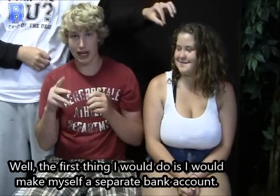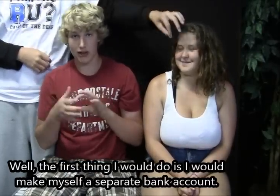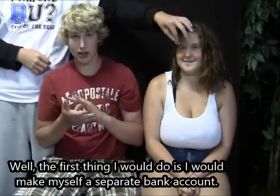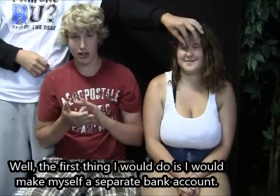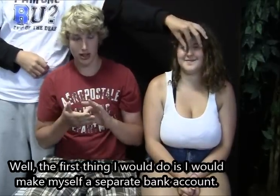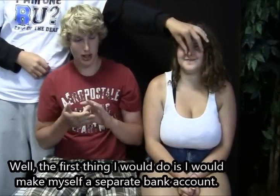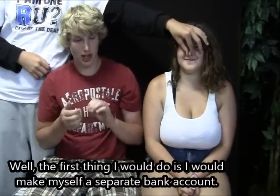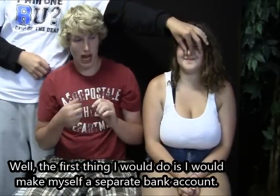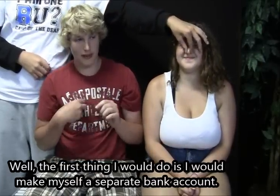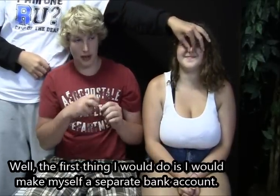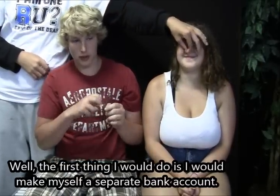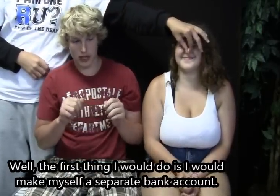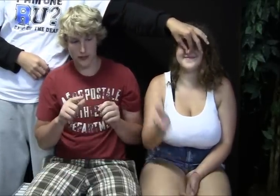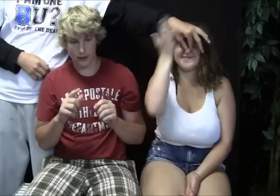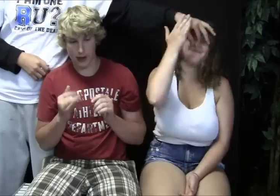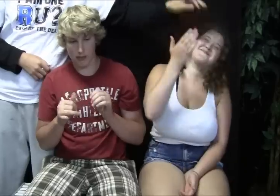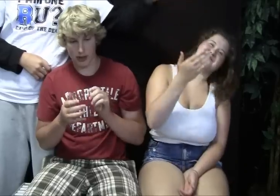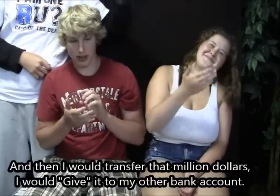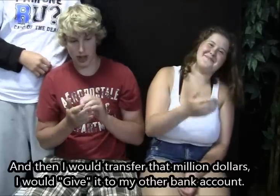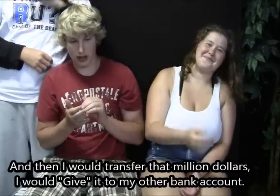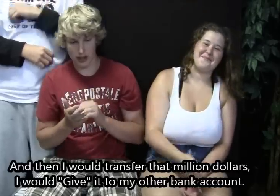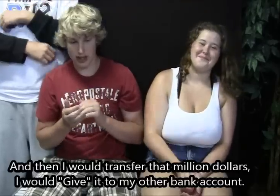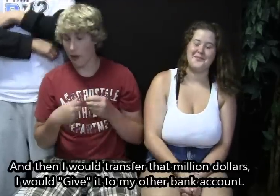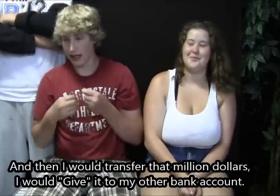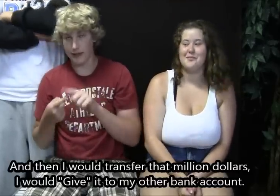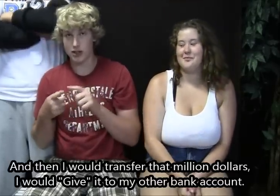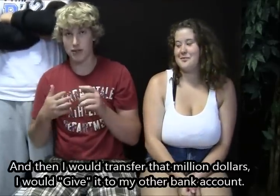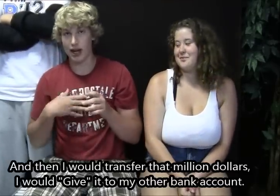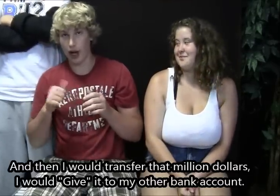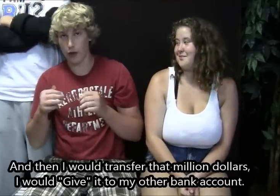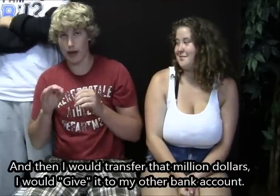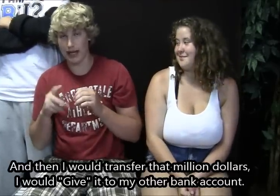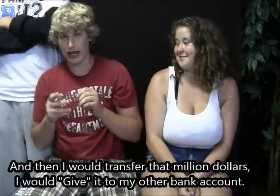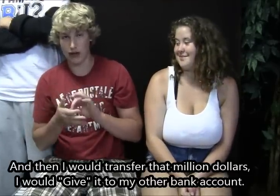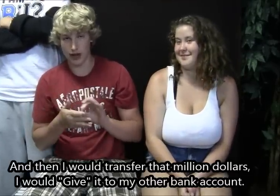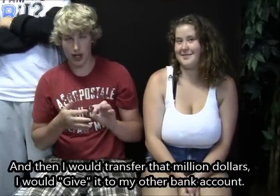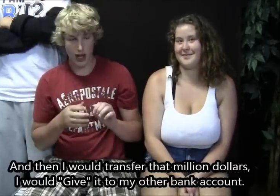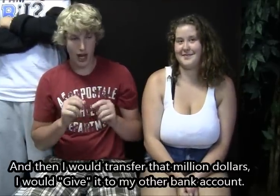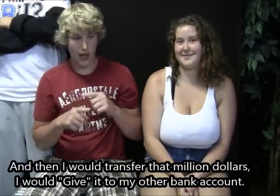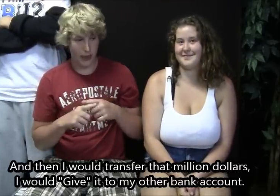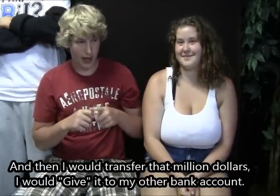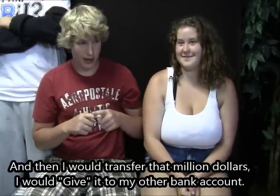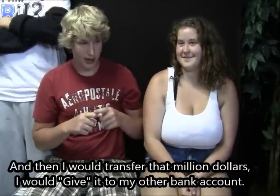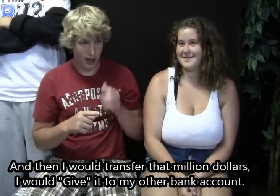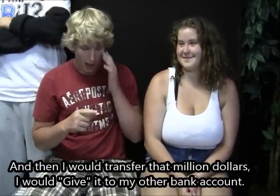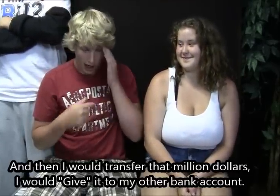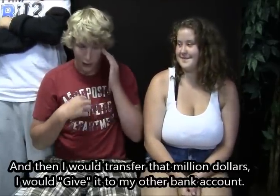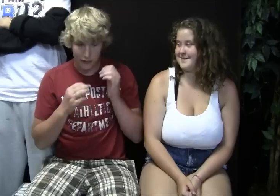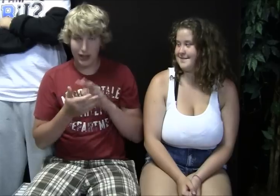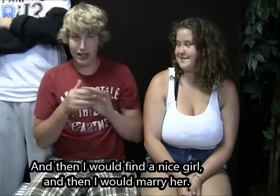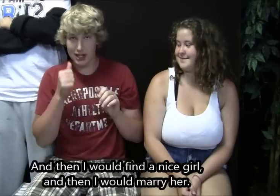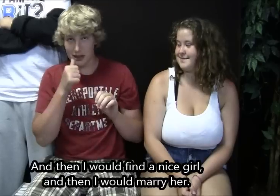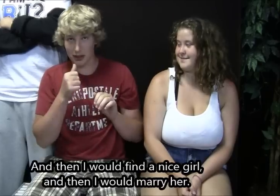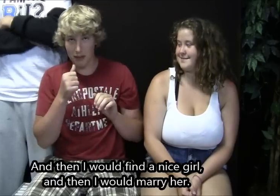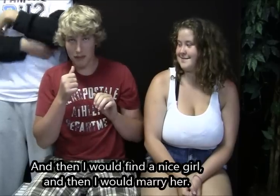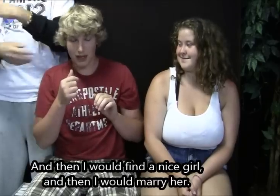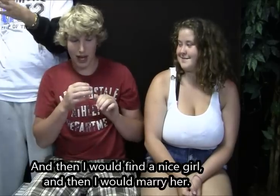account, and then I would transfer that $1 million. I would give it to my other bank account, and then I would find a nice girl, and